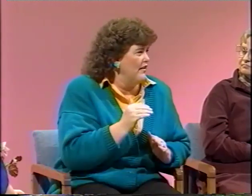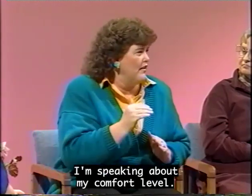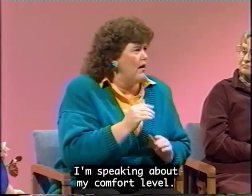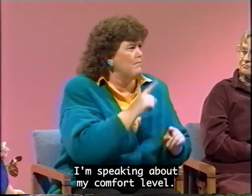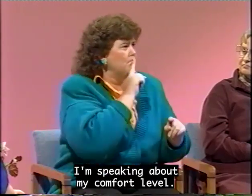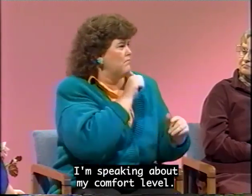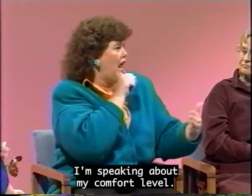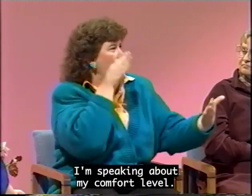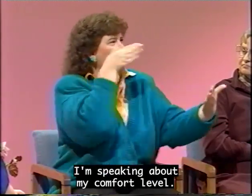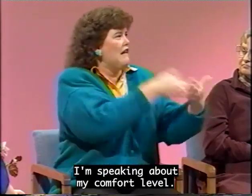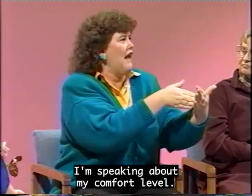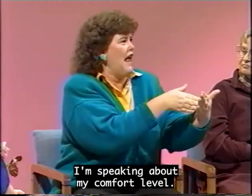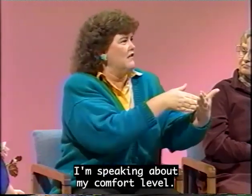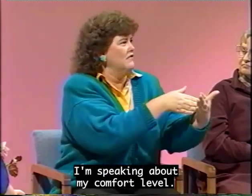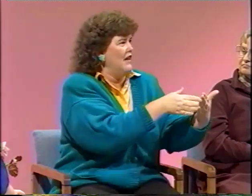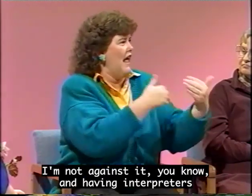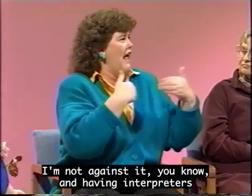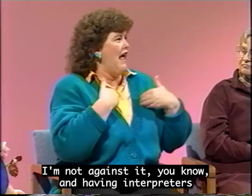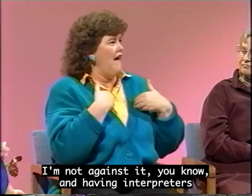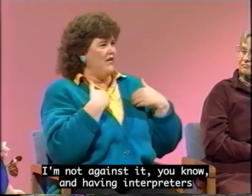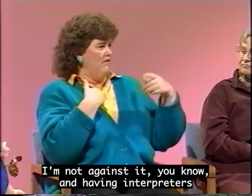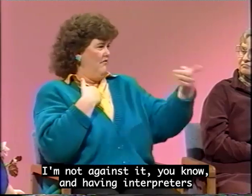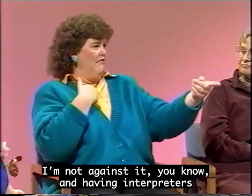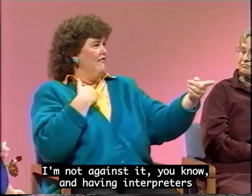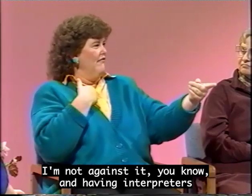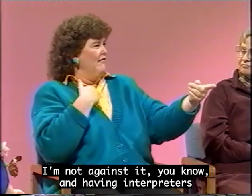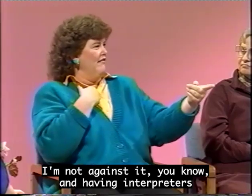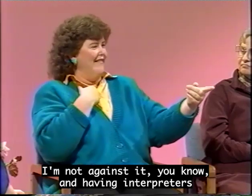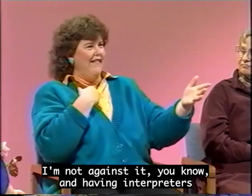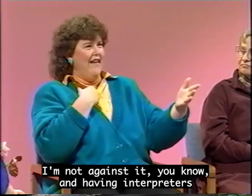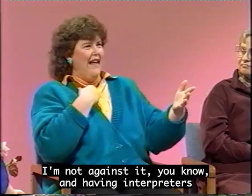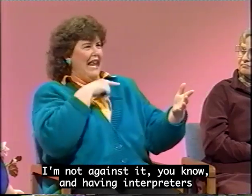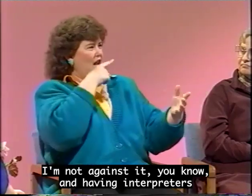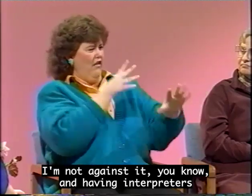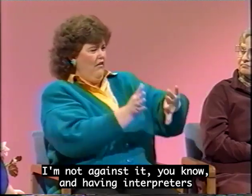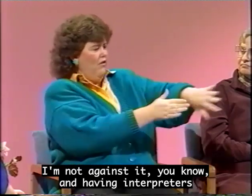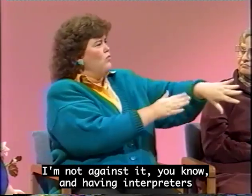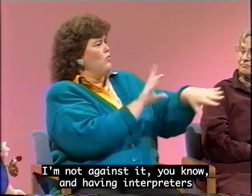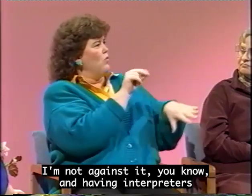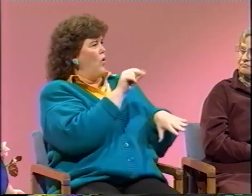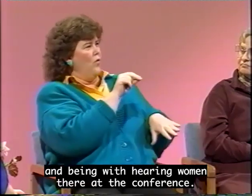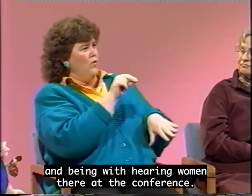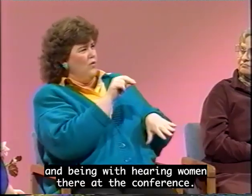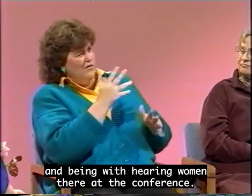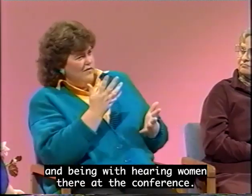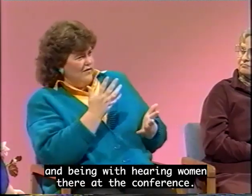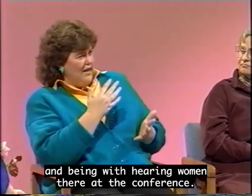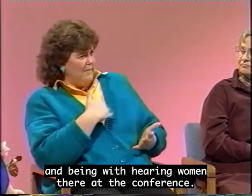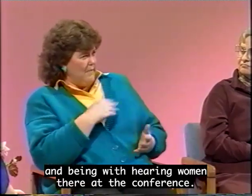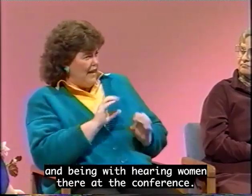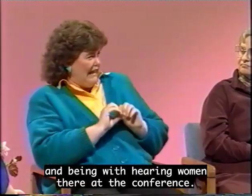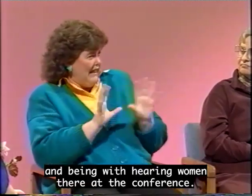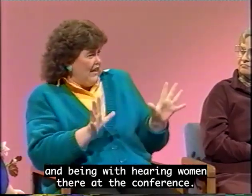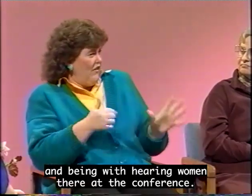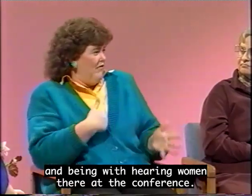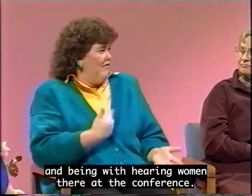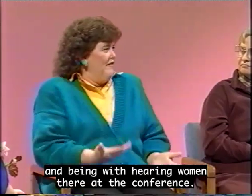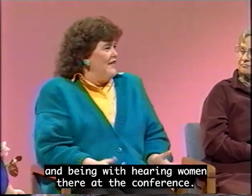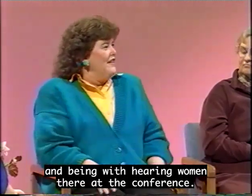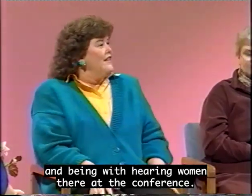I'm speaking about my comfort level. I'm not against it, and having interpreters and being with hearing women there at